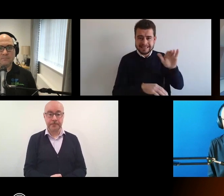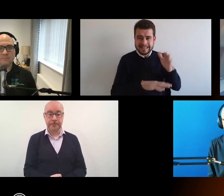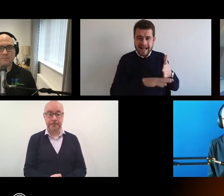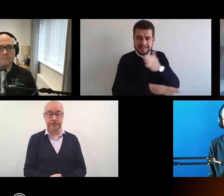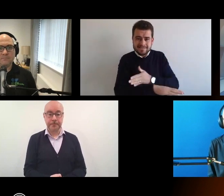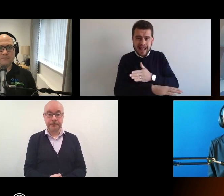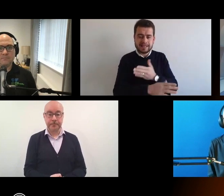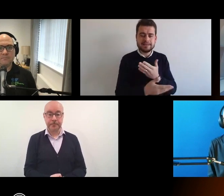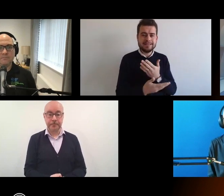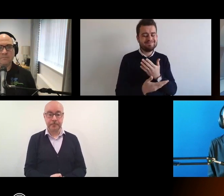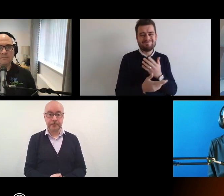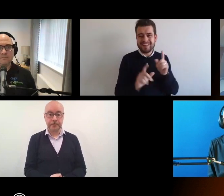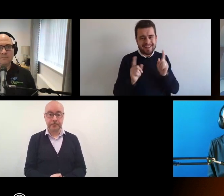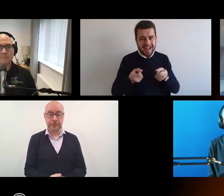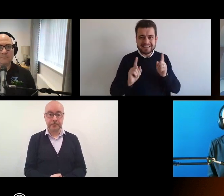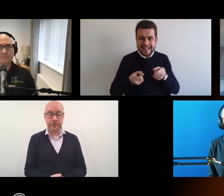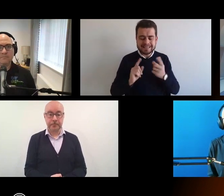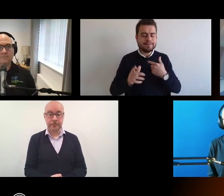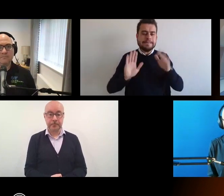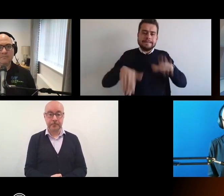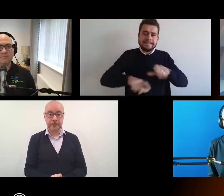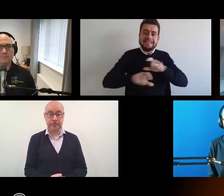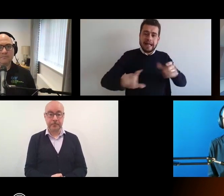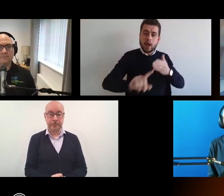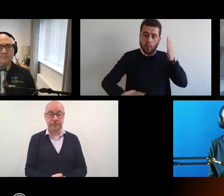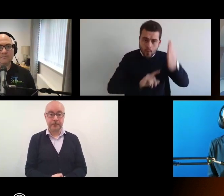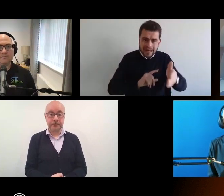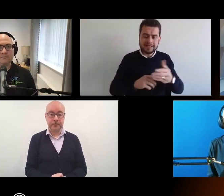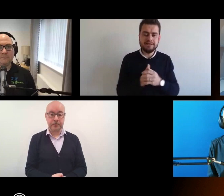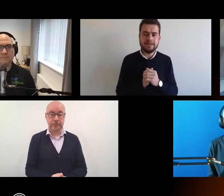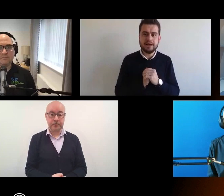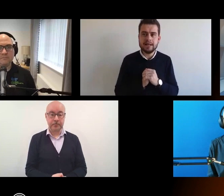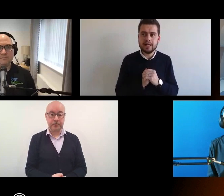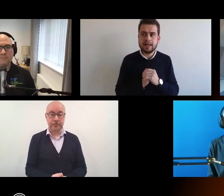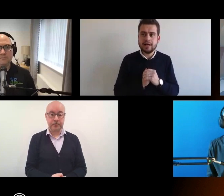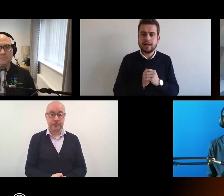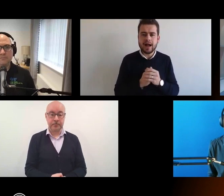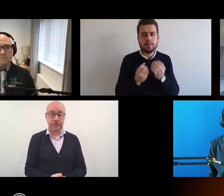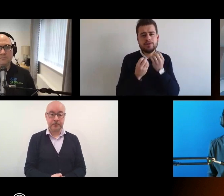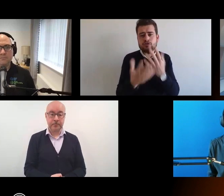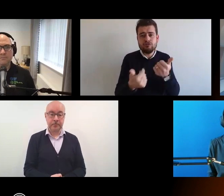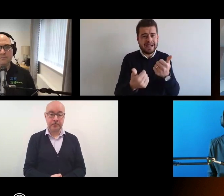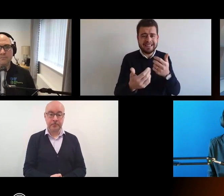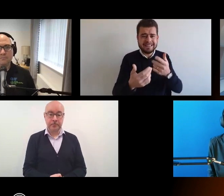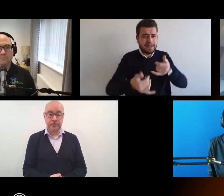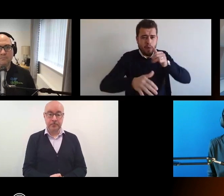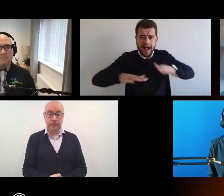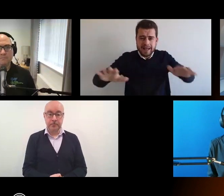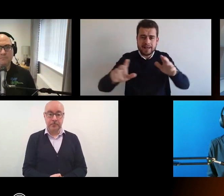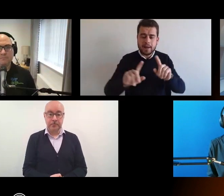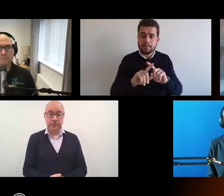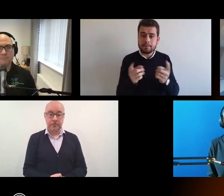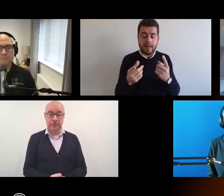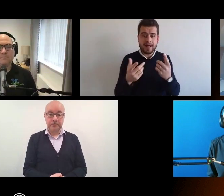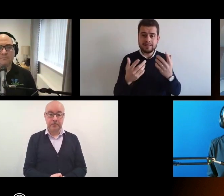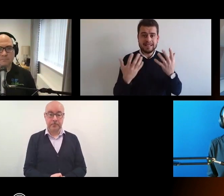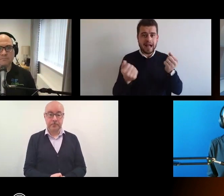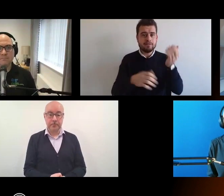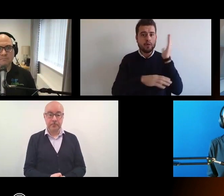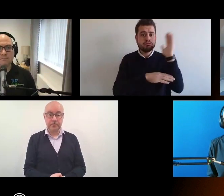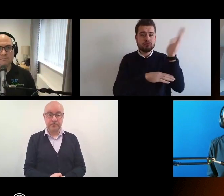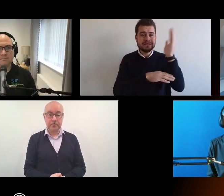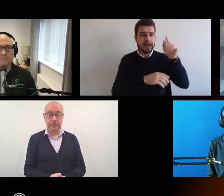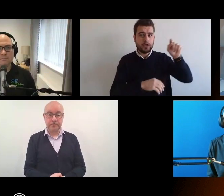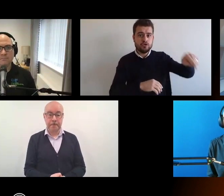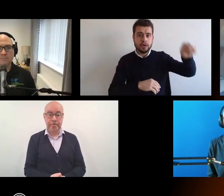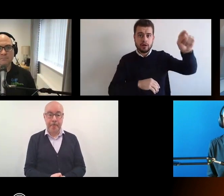refused to provide an sign language interpreter. I let them know in good time. They just kept saying we can't. So in the end, I thought, I still want to be there.